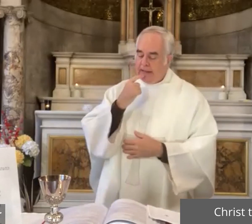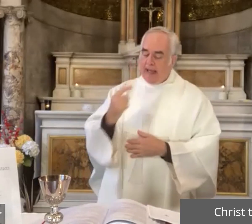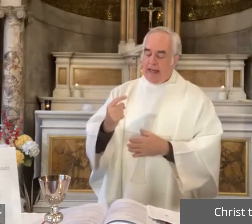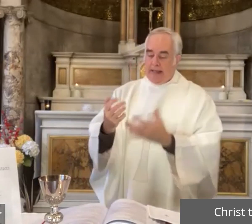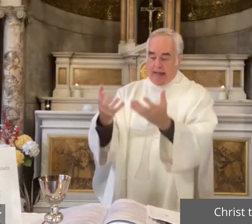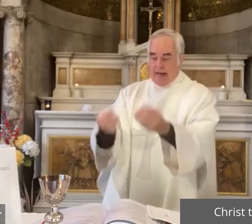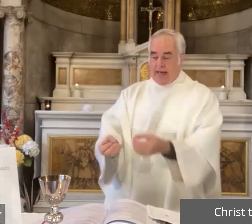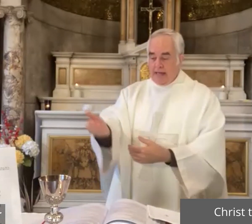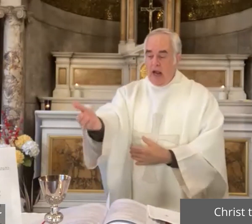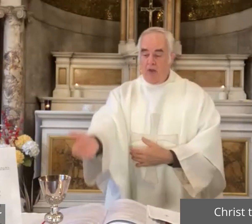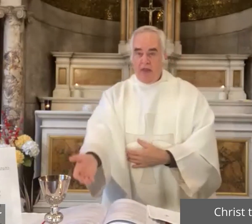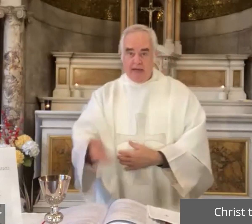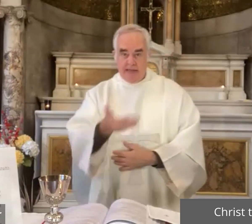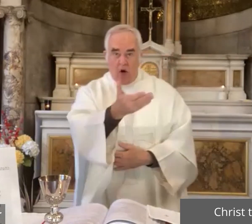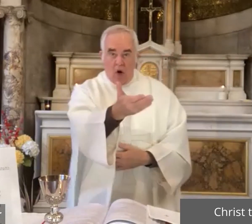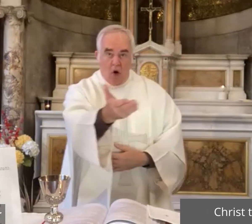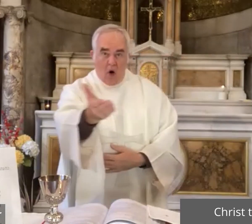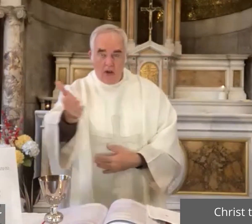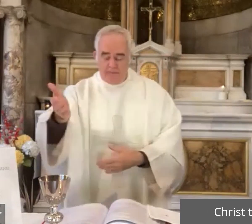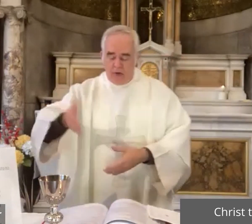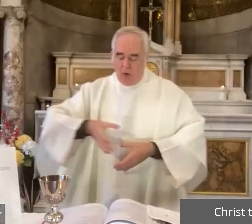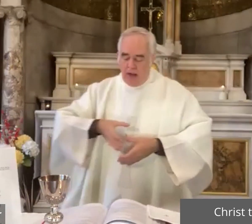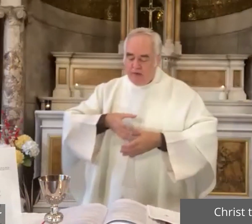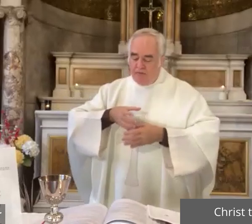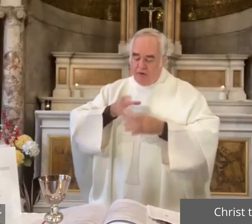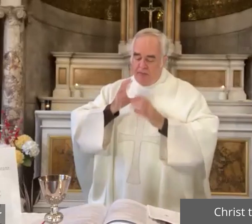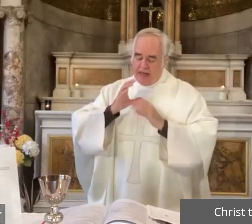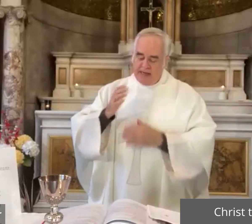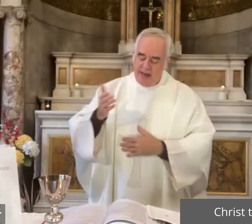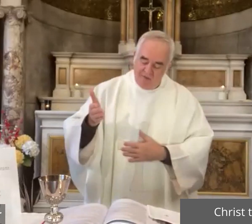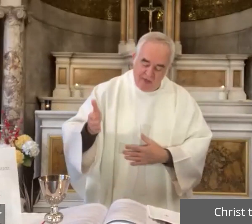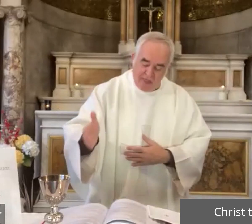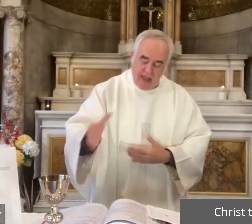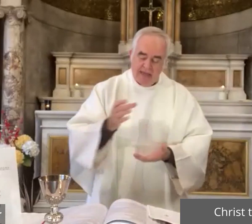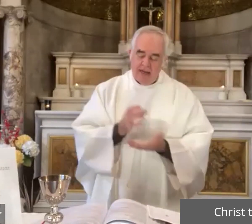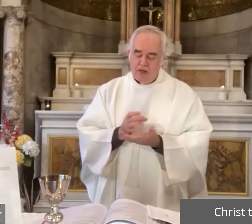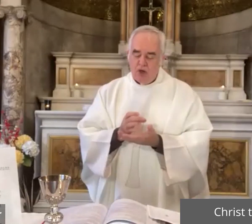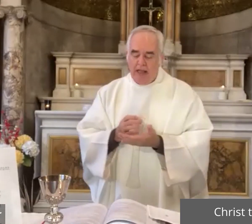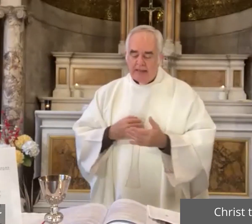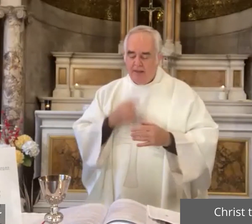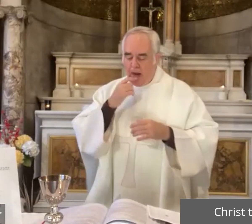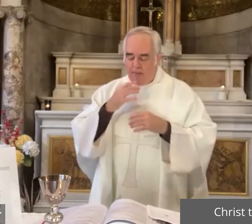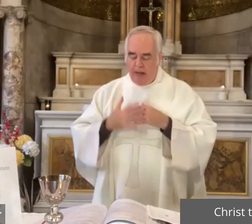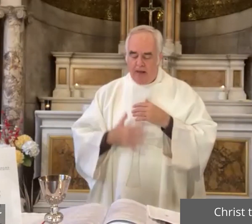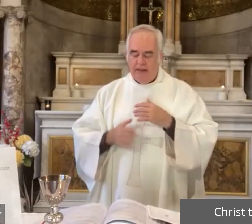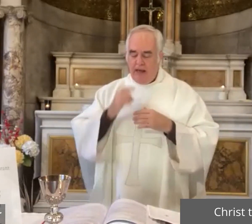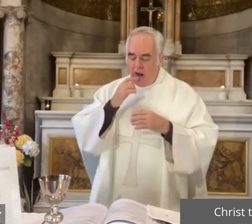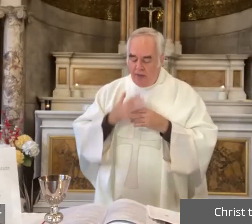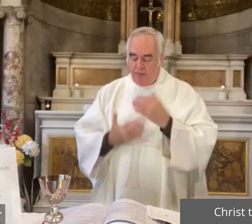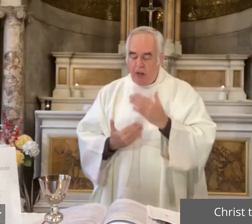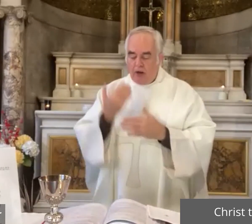disciples, saying, Take this, all of you, and drink from it, for this is the chalice of my